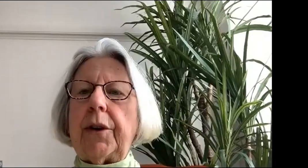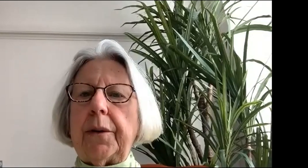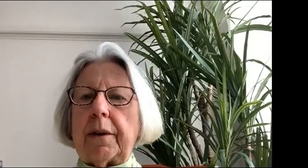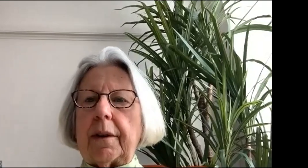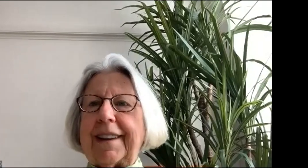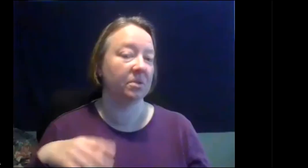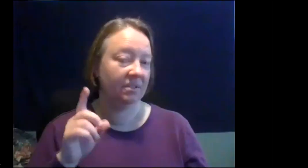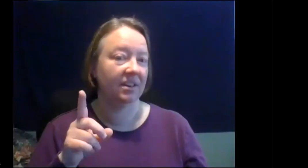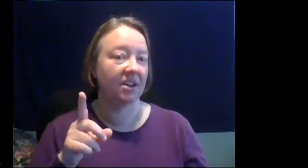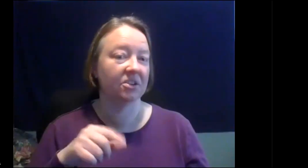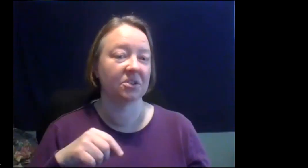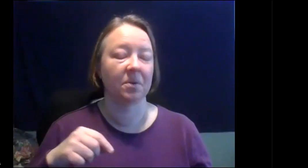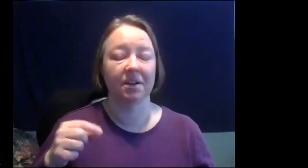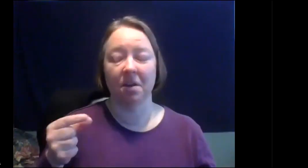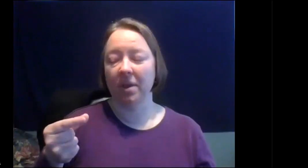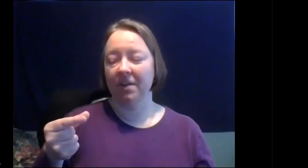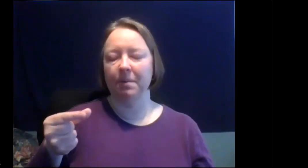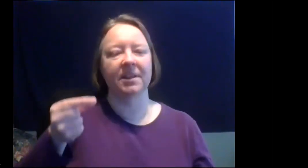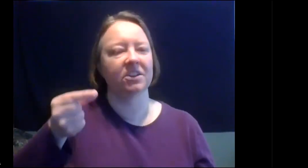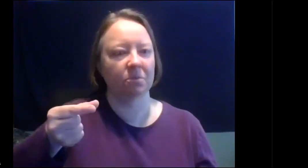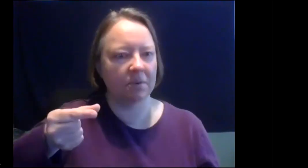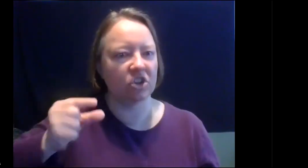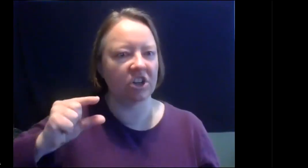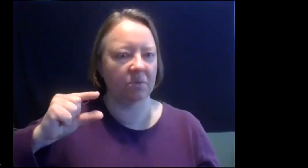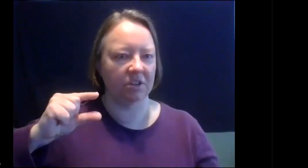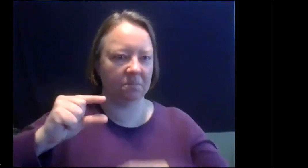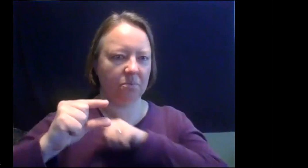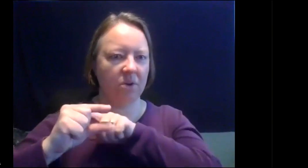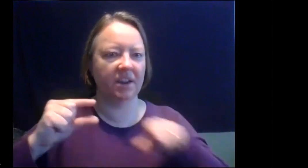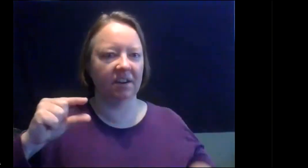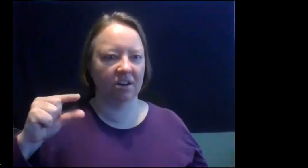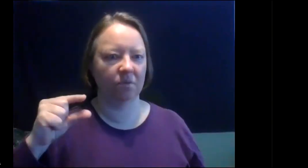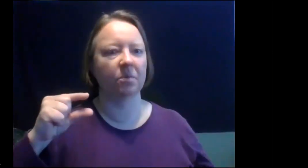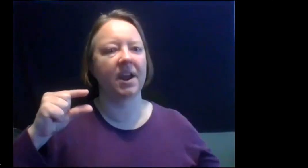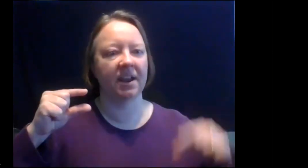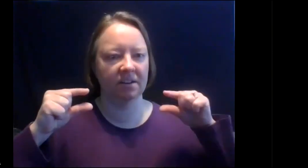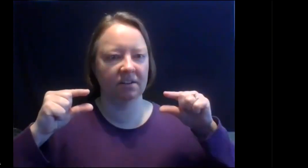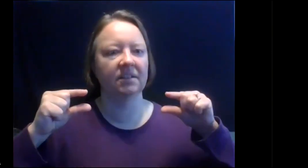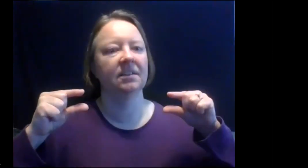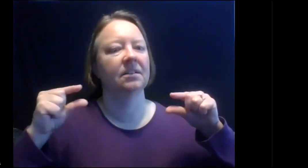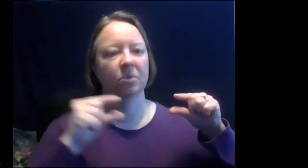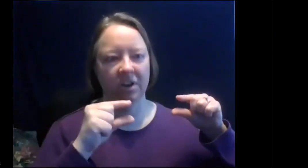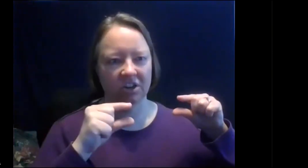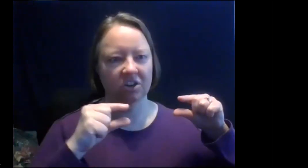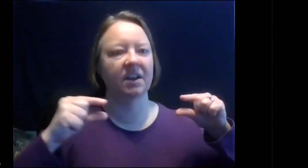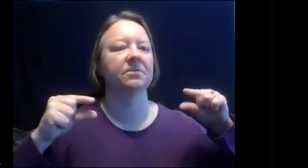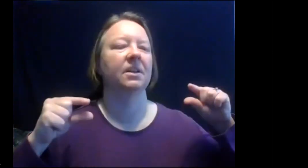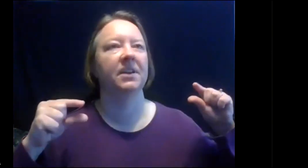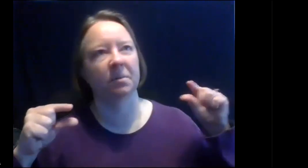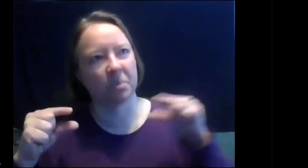then Q, now here's the a way I remember that. So remember G was pointing, if you're right-handed, pointing to your left, left-handed,